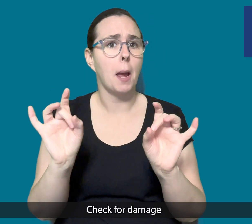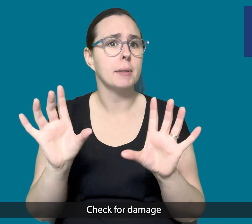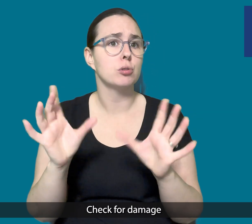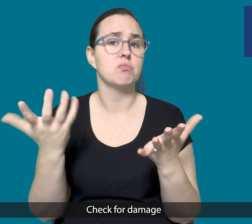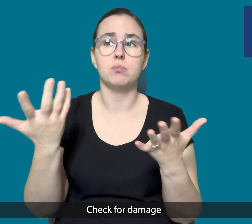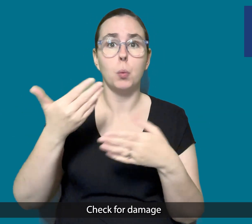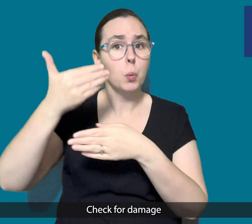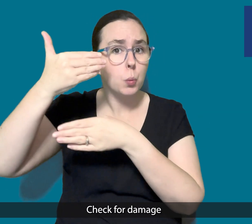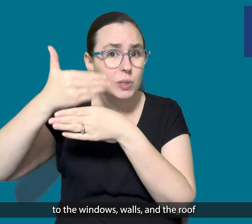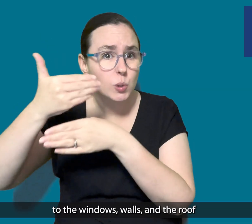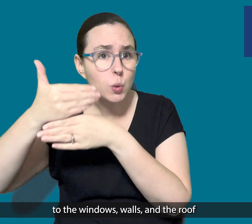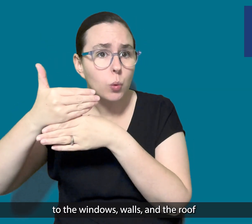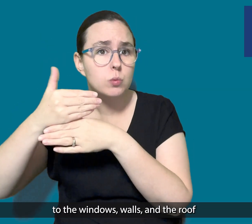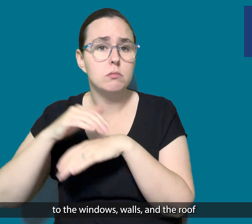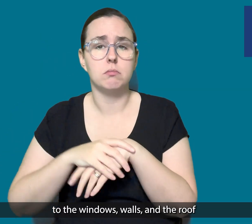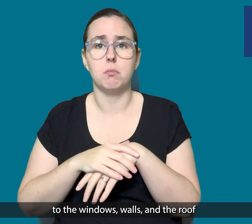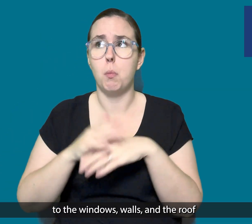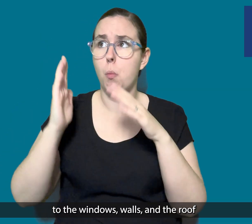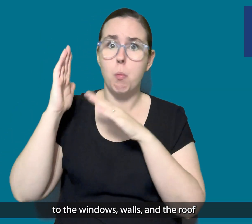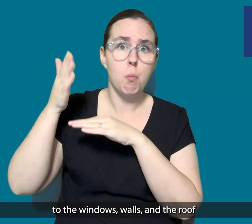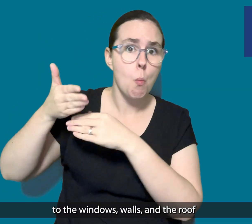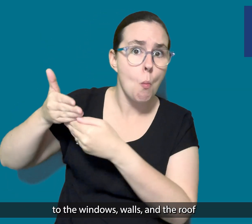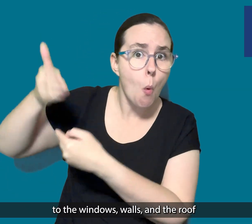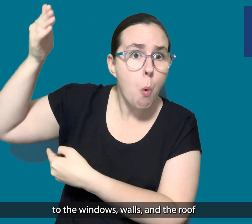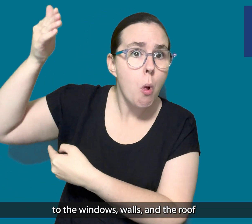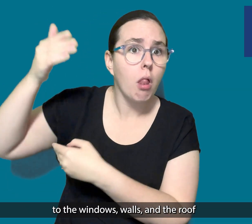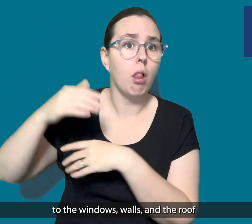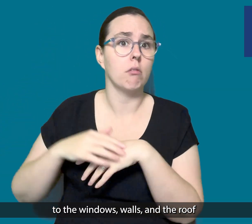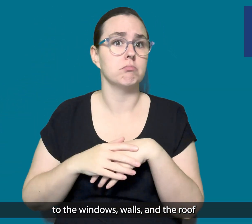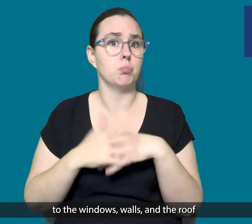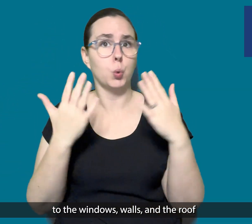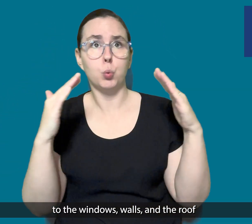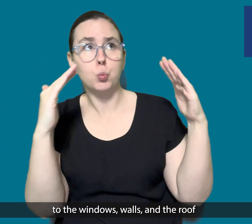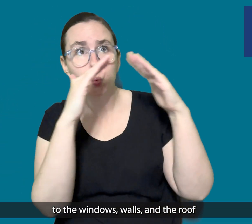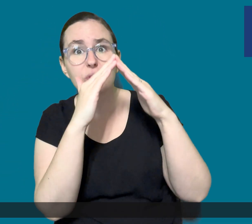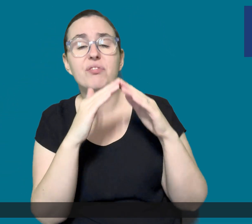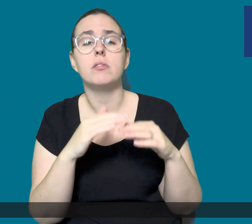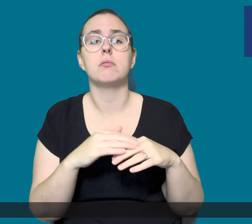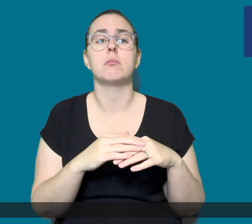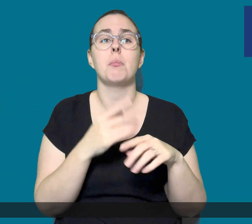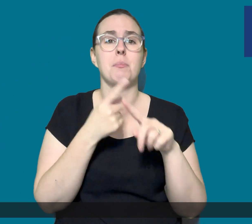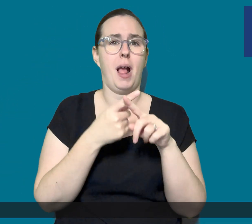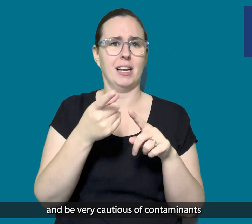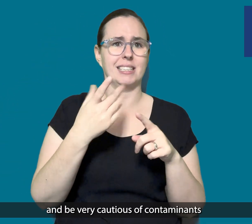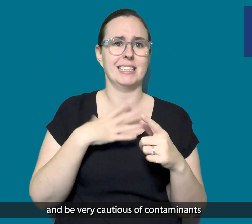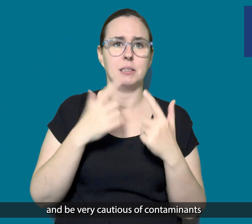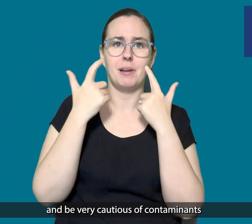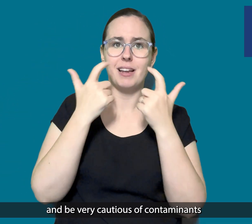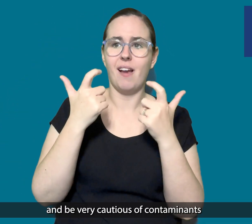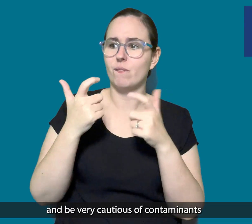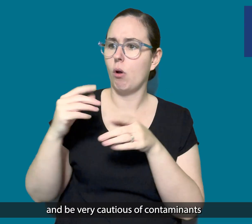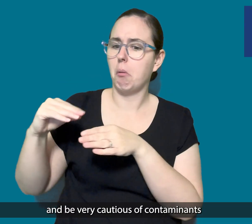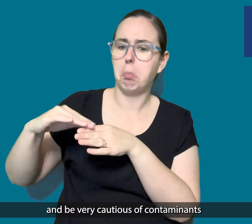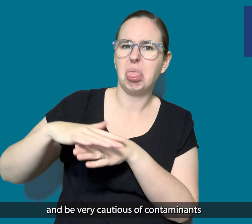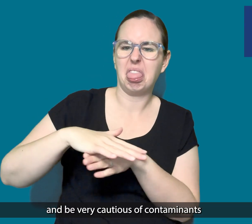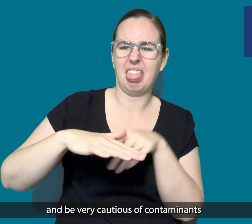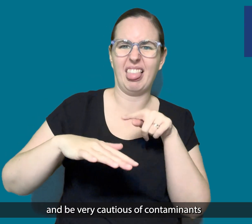Check for damage to the windows, walls and the roof, and be very cautious of